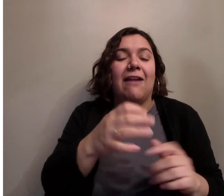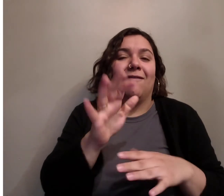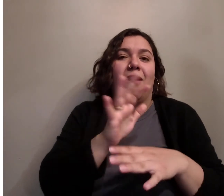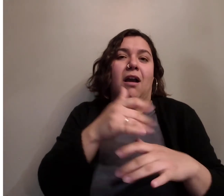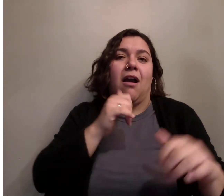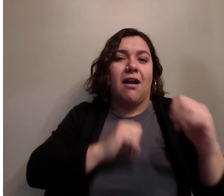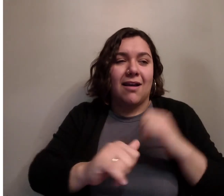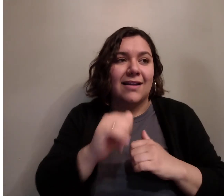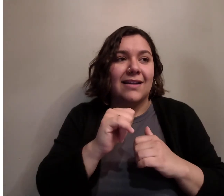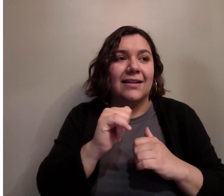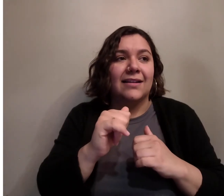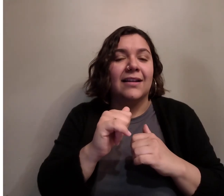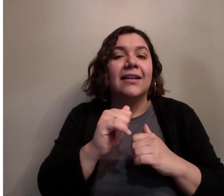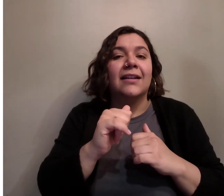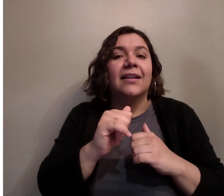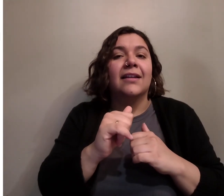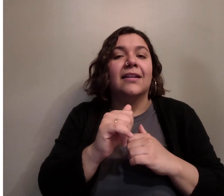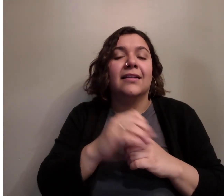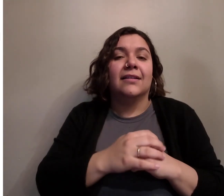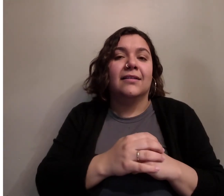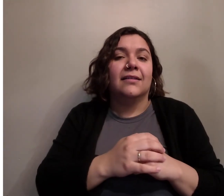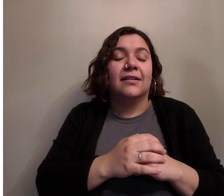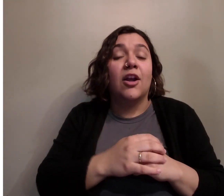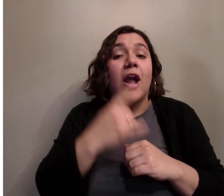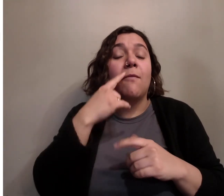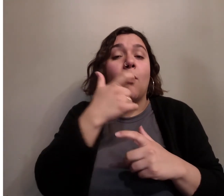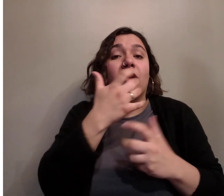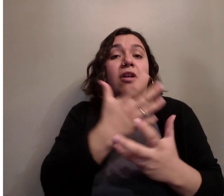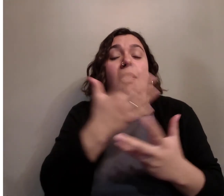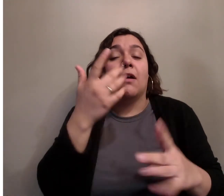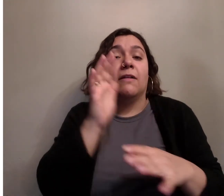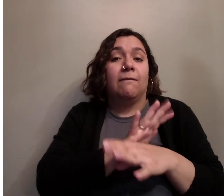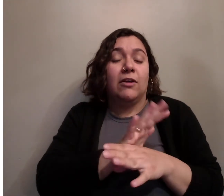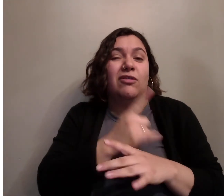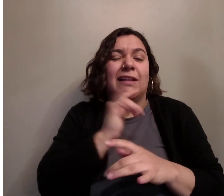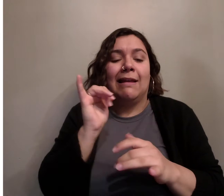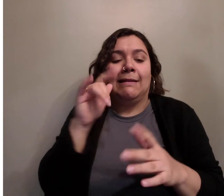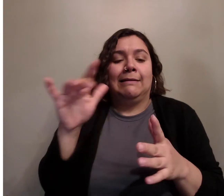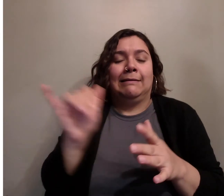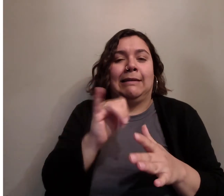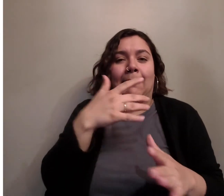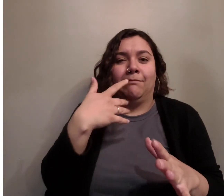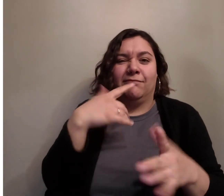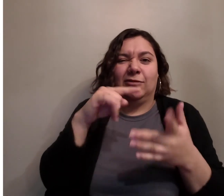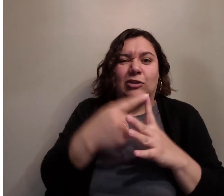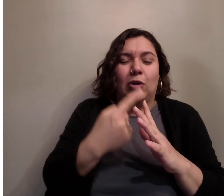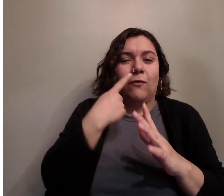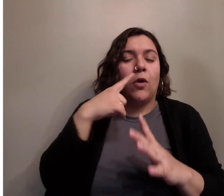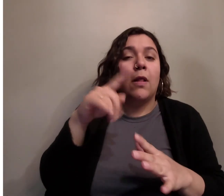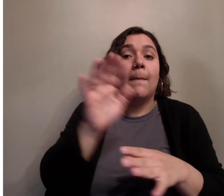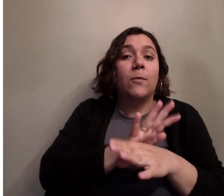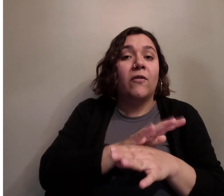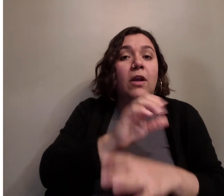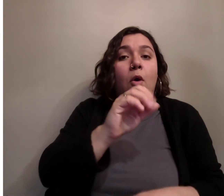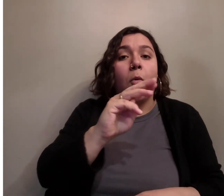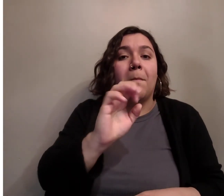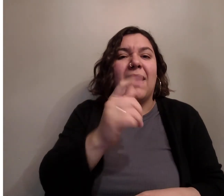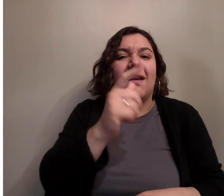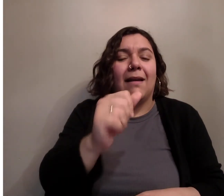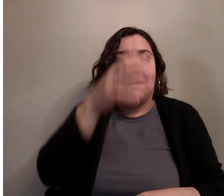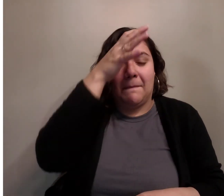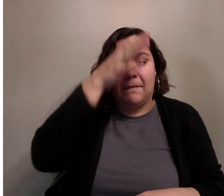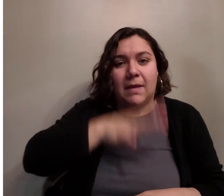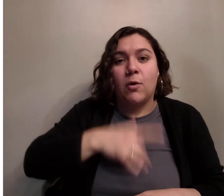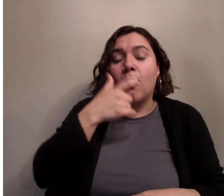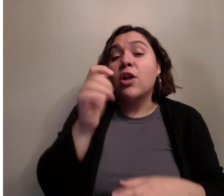live audiences reactions. I've been watching so many of these videos. It's almost the same way at the beginning of the movie, The Omega Man, when Charlton